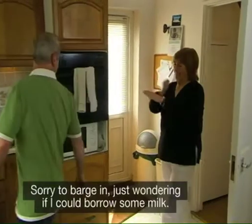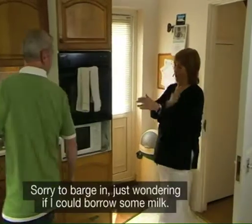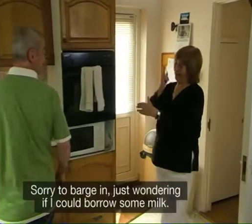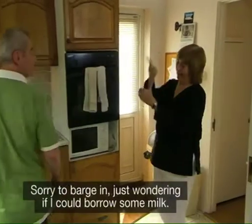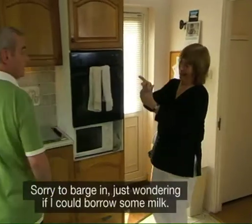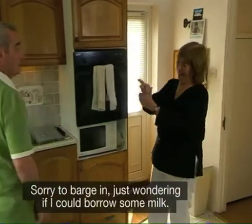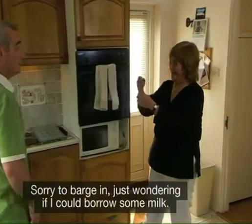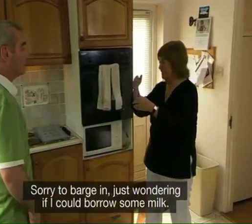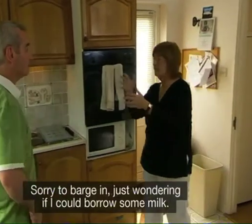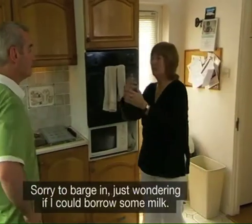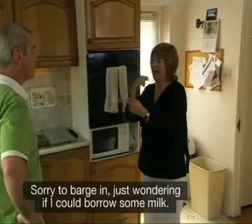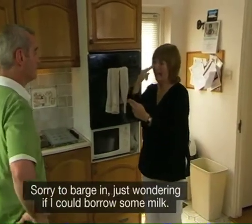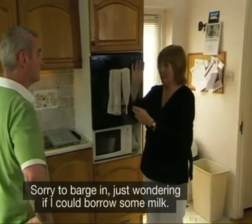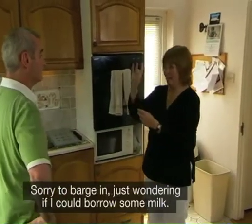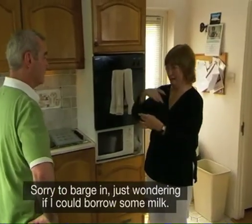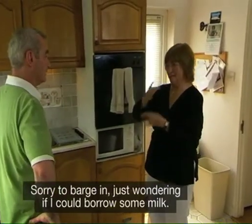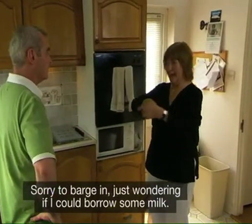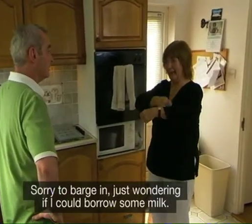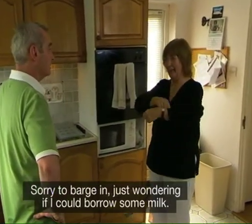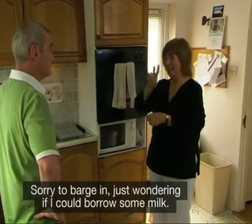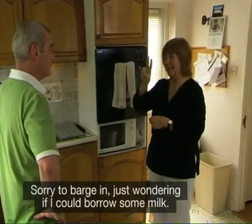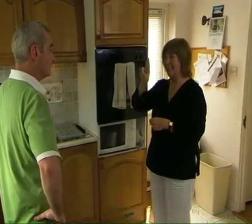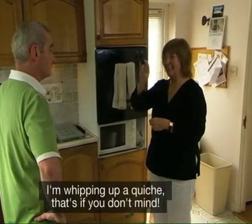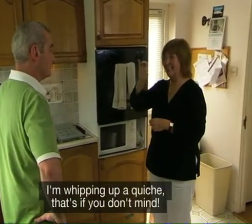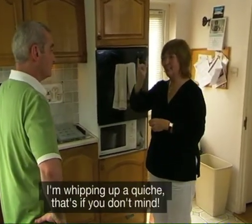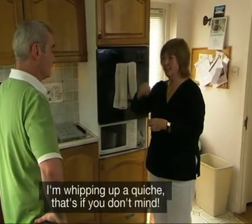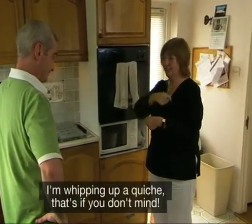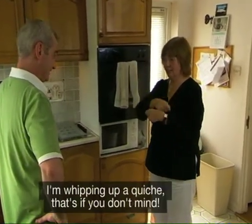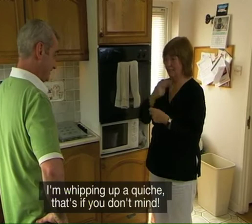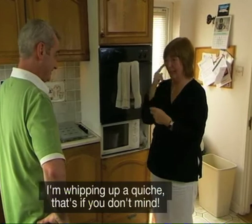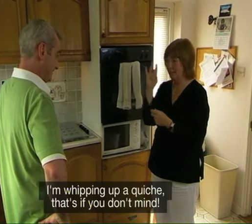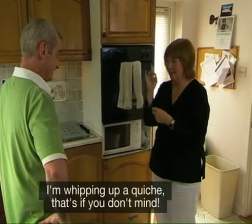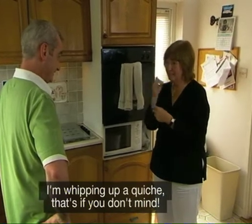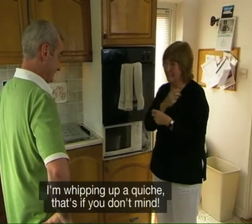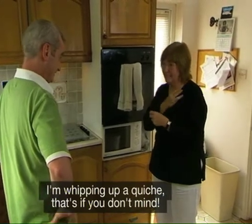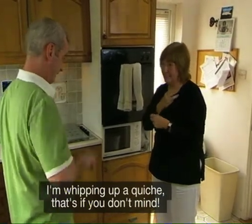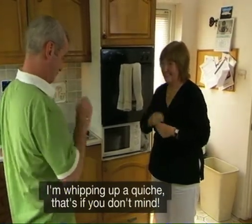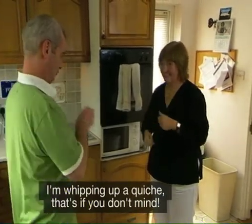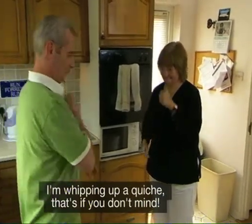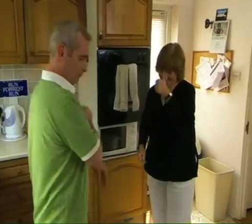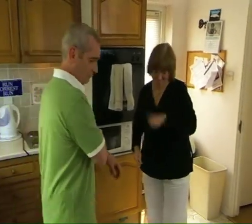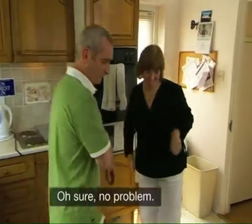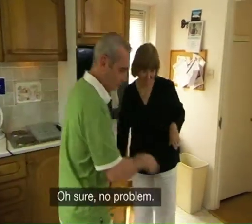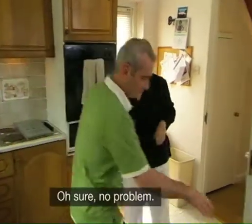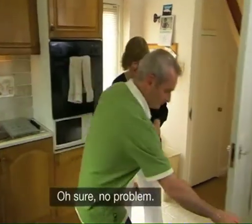Really sorry to barge in. Just wondering if I could borrow some milk. I'm whipping up a quiche at home. That's if you don't mind. Oh sure, no problem.